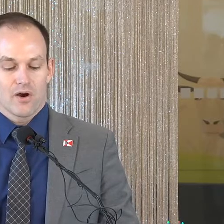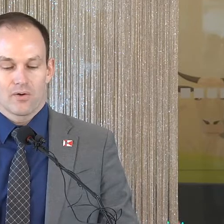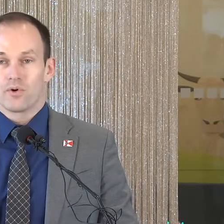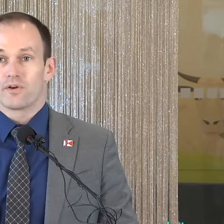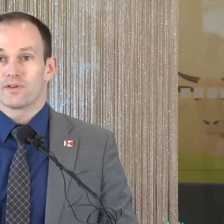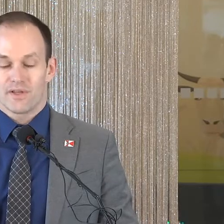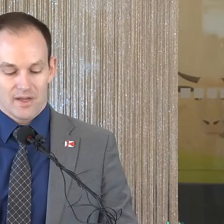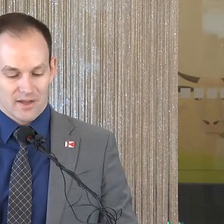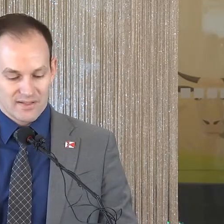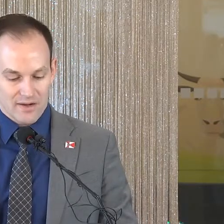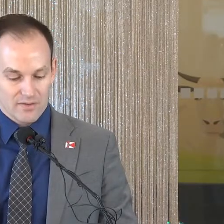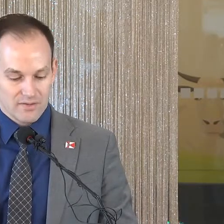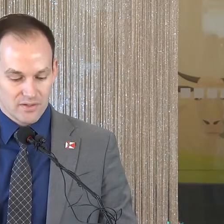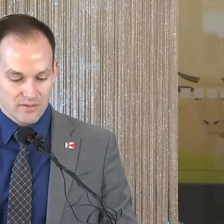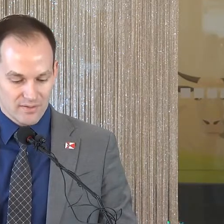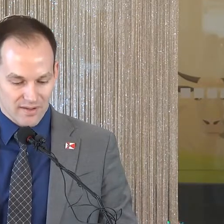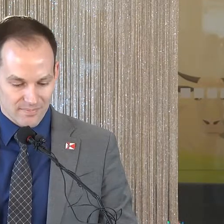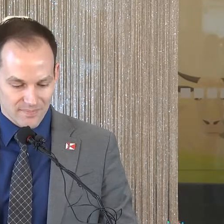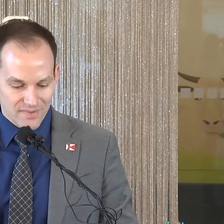iconic artworks,